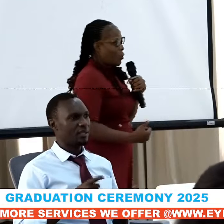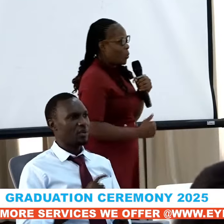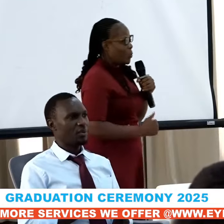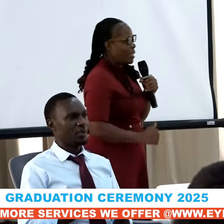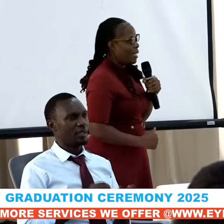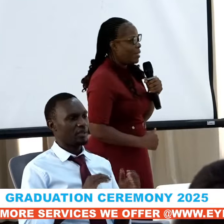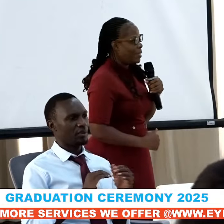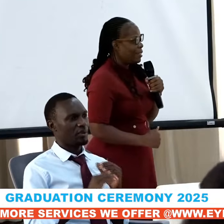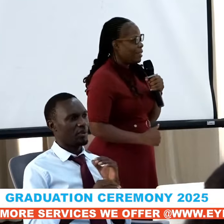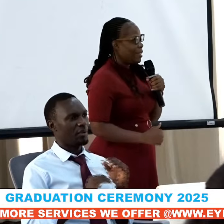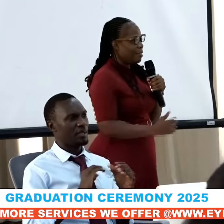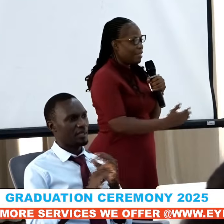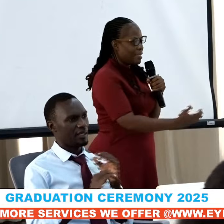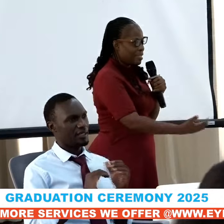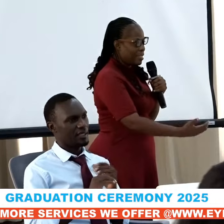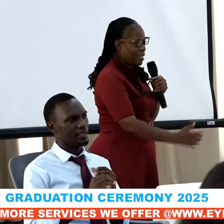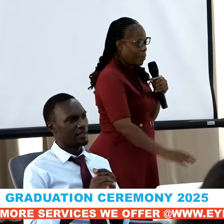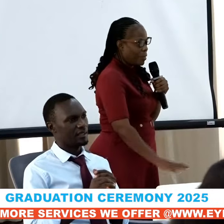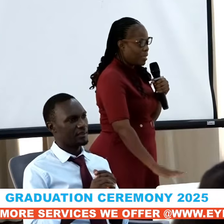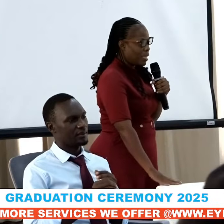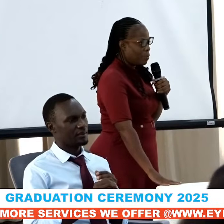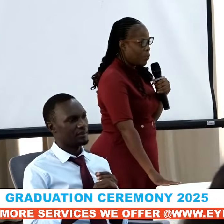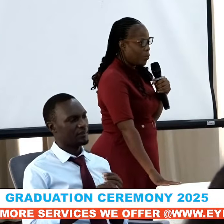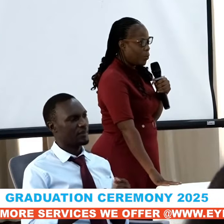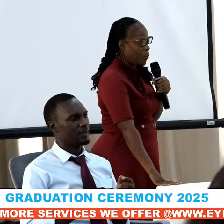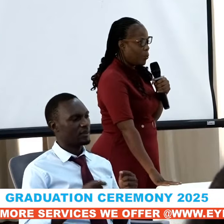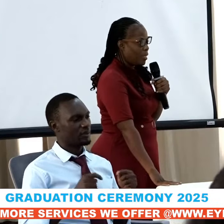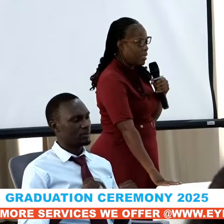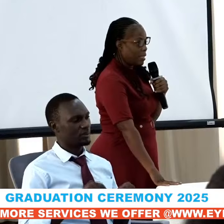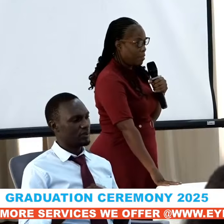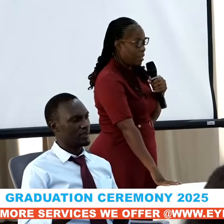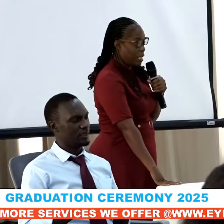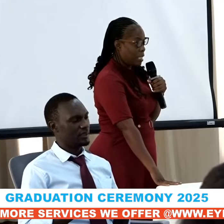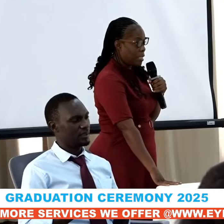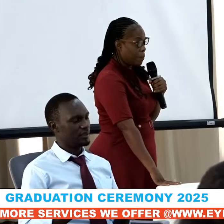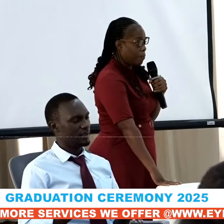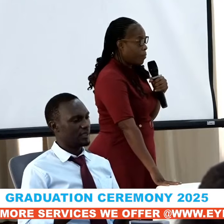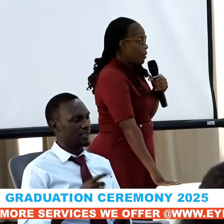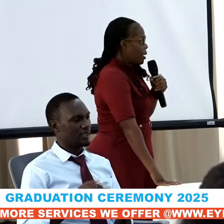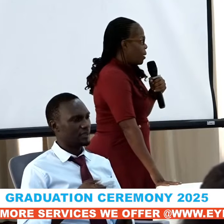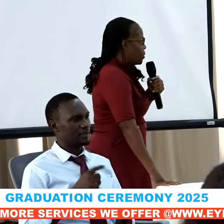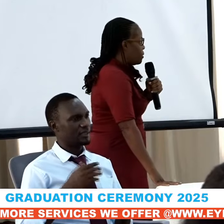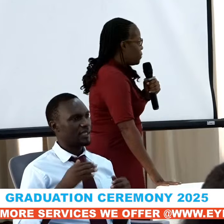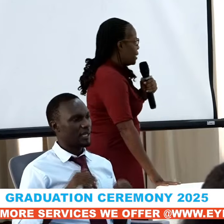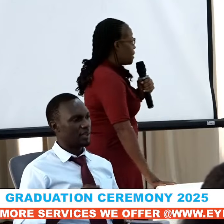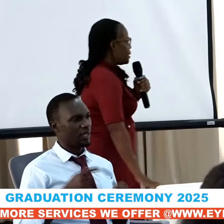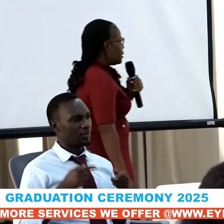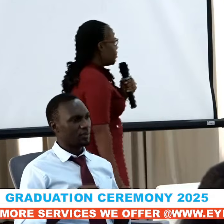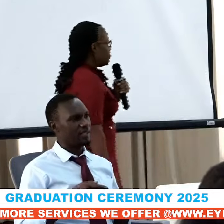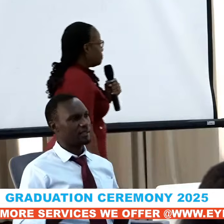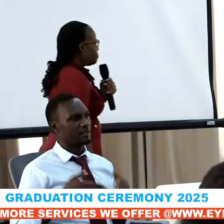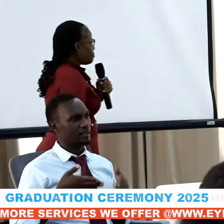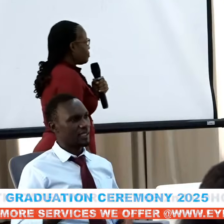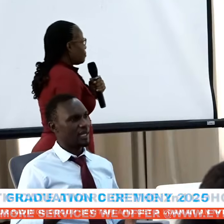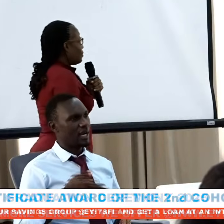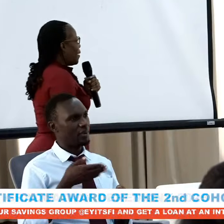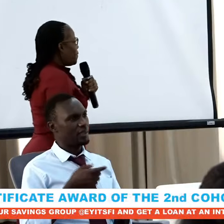So today, I think it's now the time to read the certificates. I would invite the